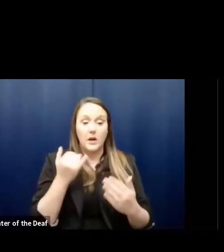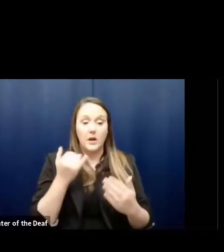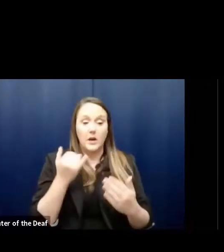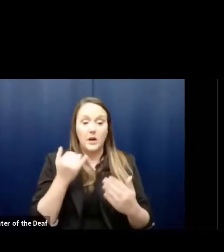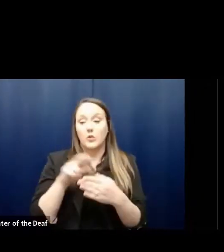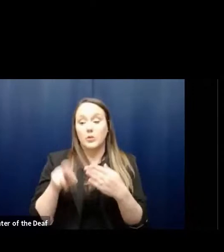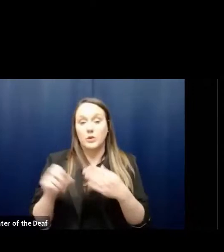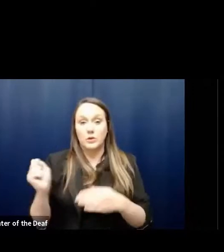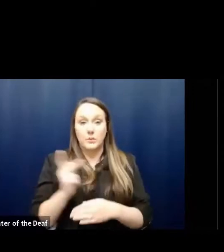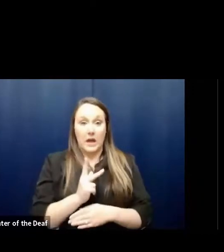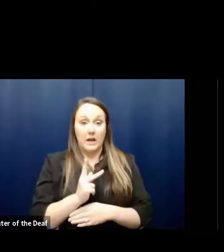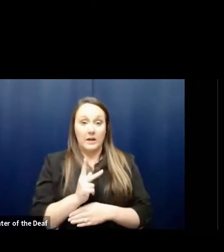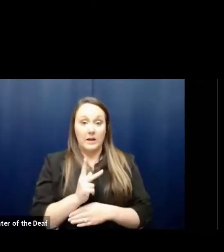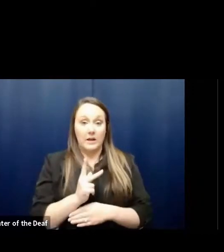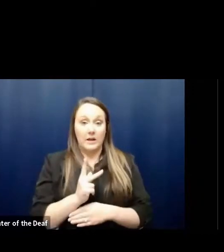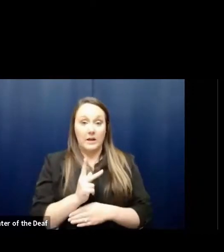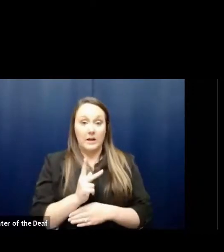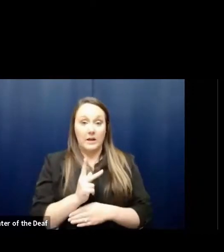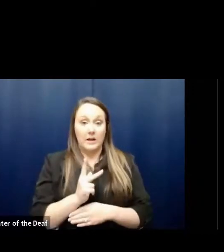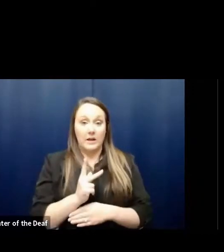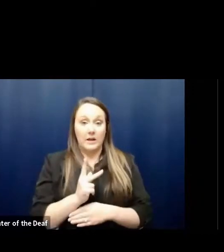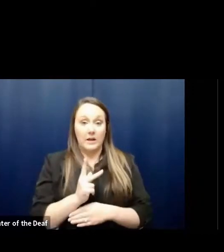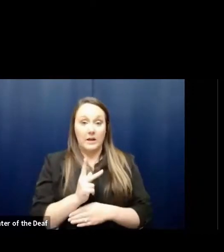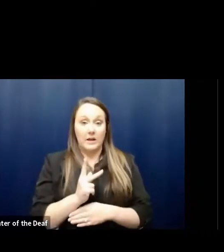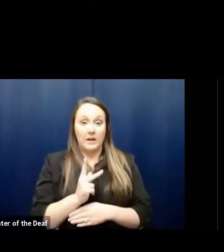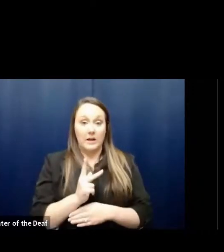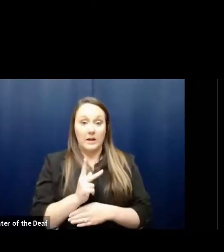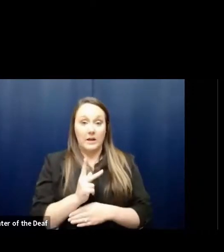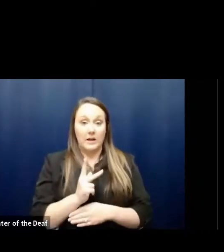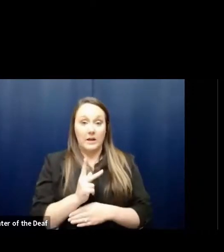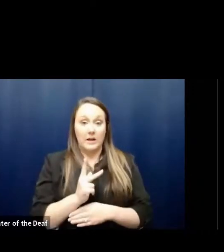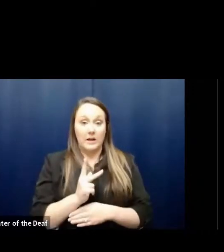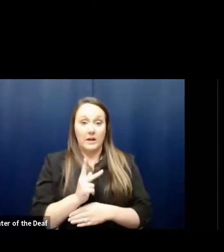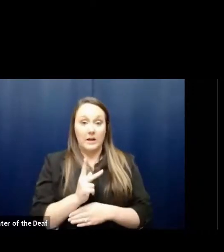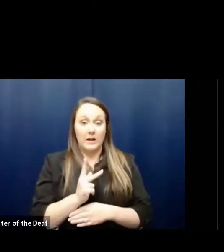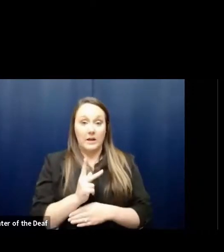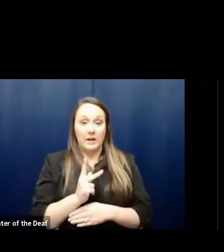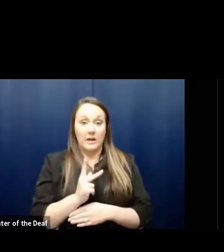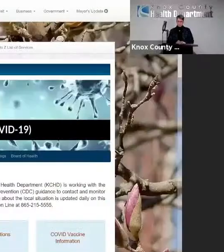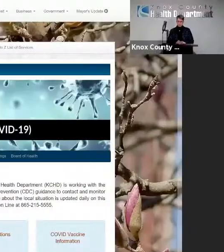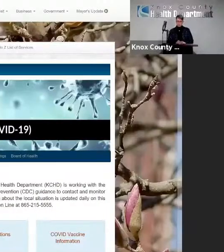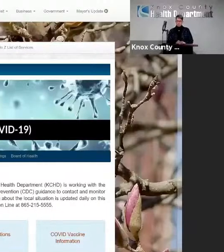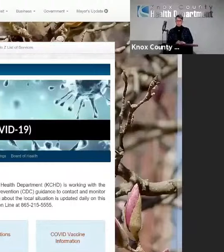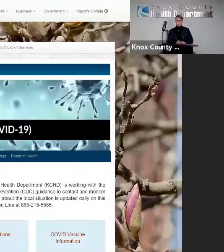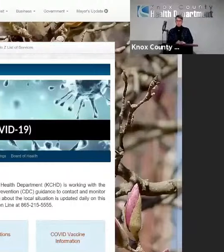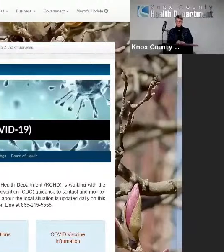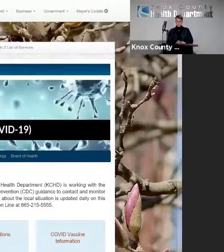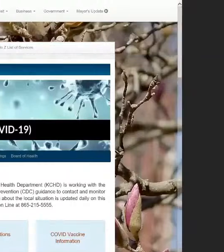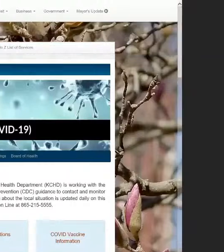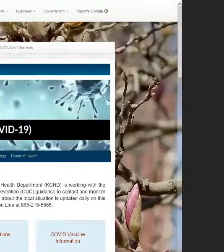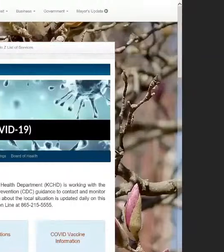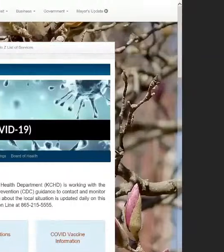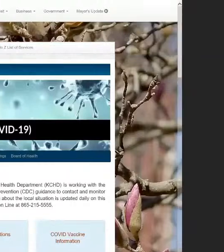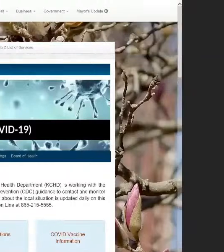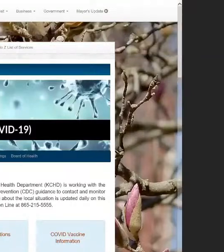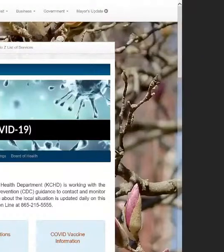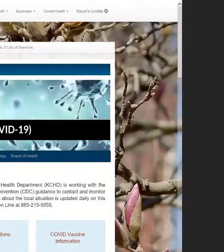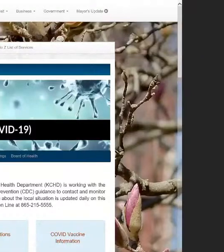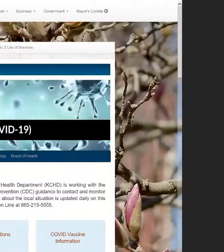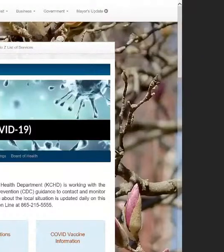helpful tool when determining your isolation or quarantine period can be found on our website. just go to our main COVID page at